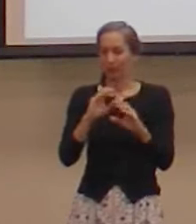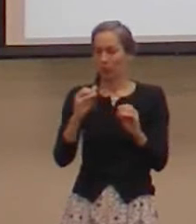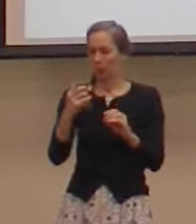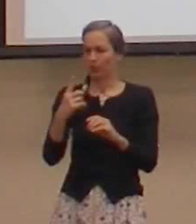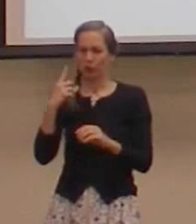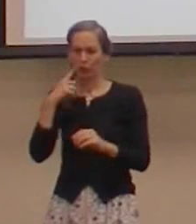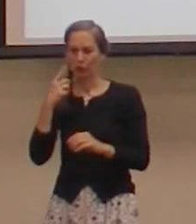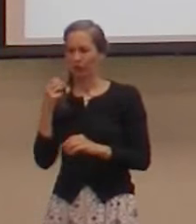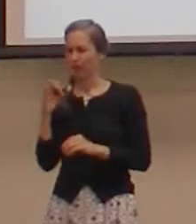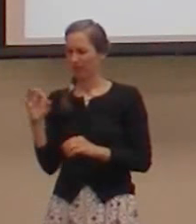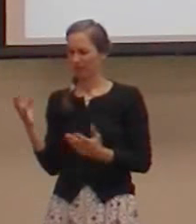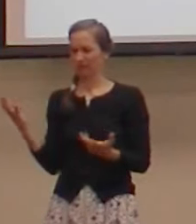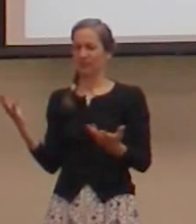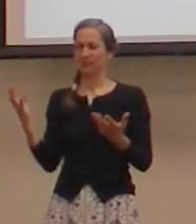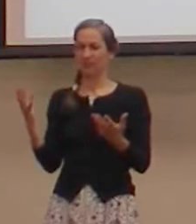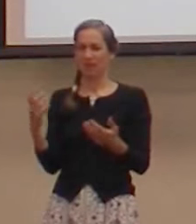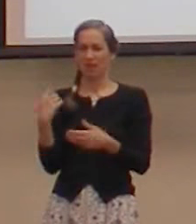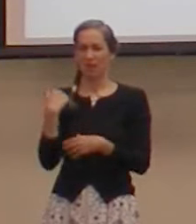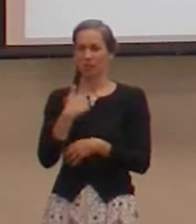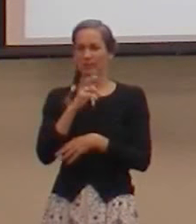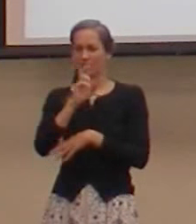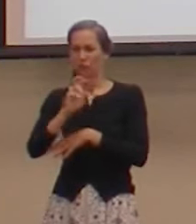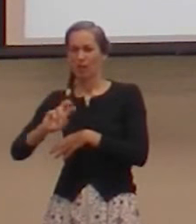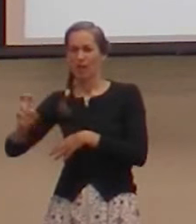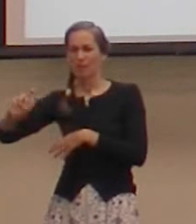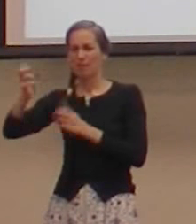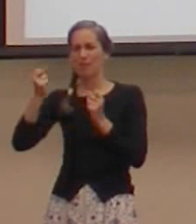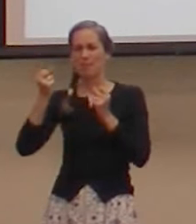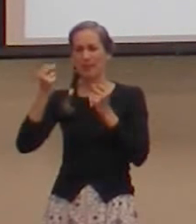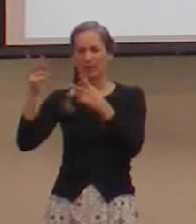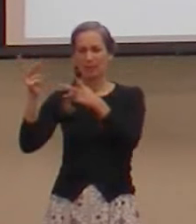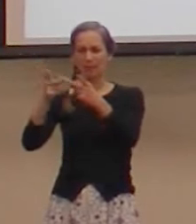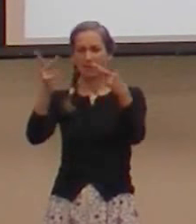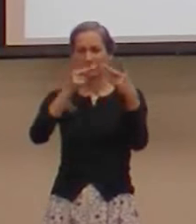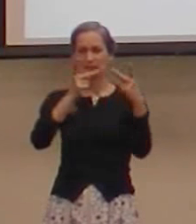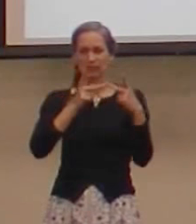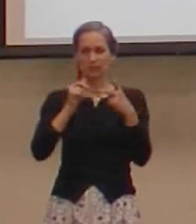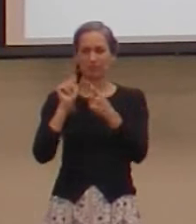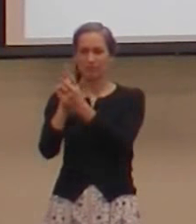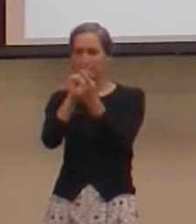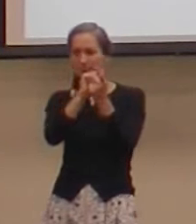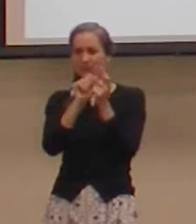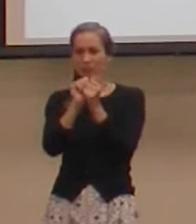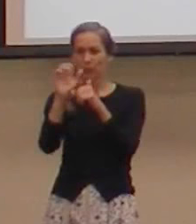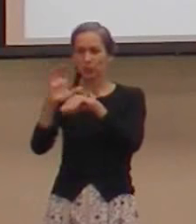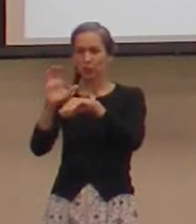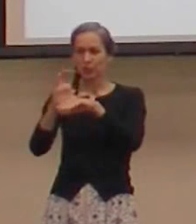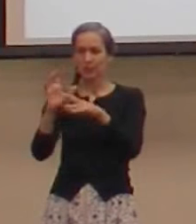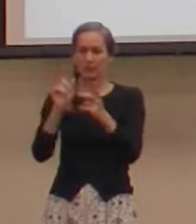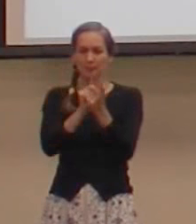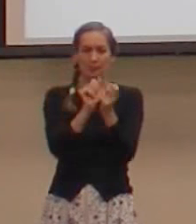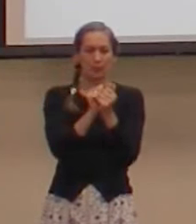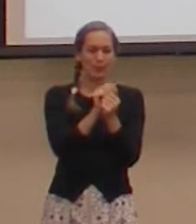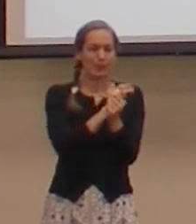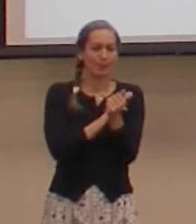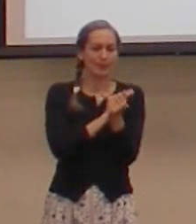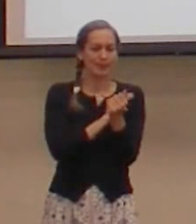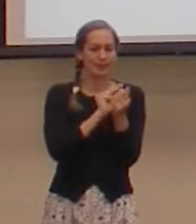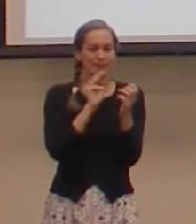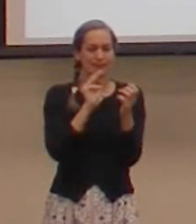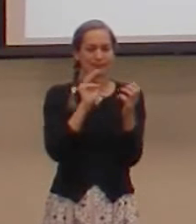I can't tell you the number of times we've traveled around the country and have met with youth groups and churches, mission committees. How many